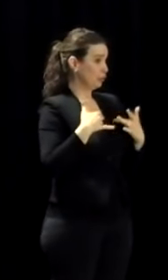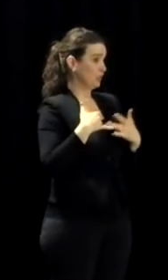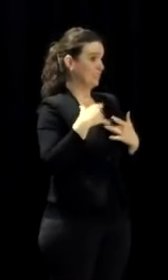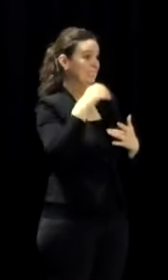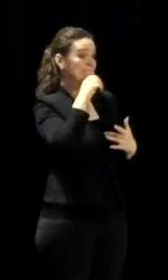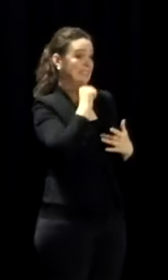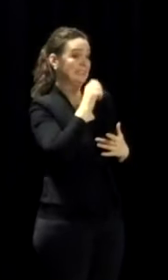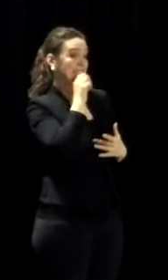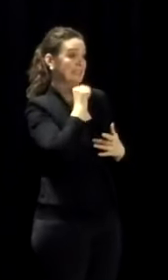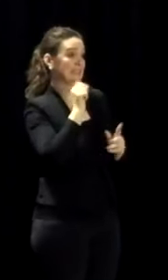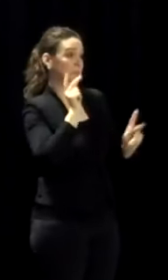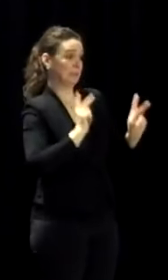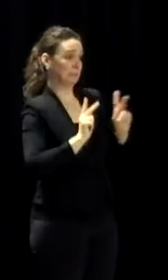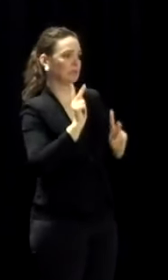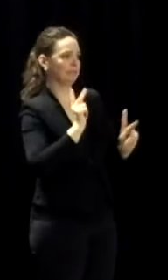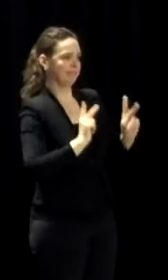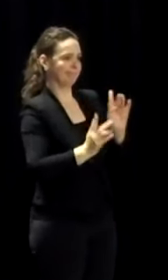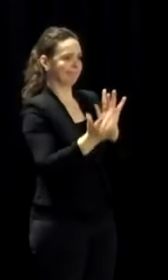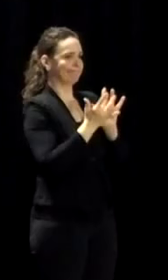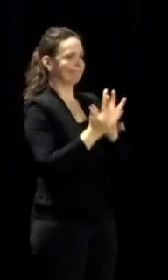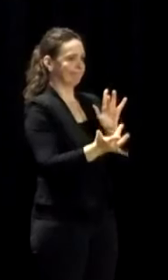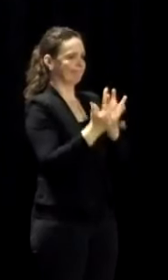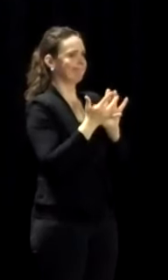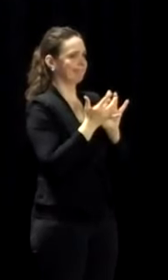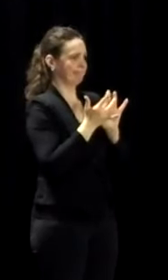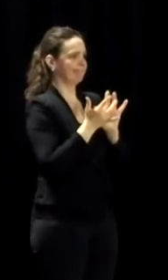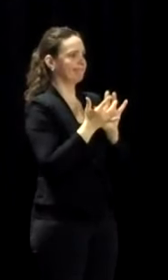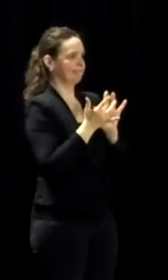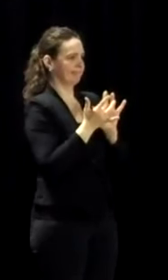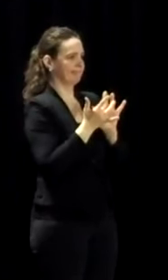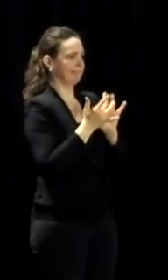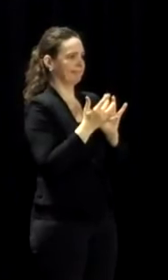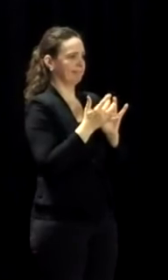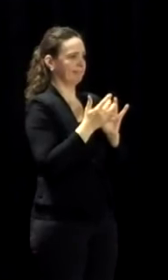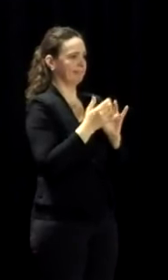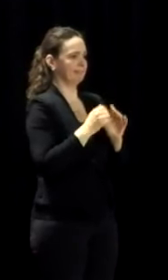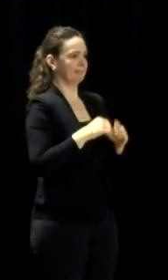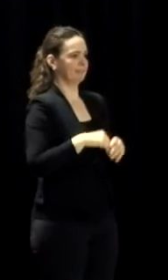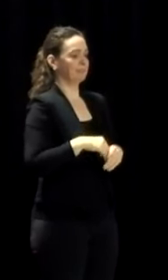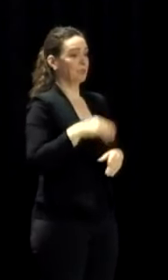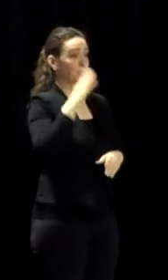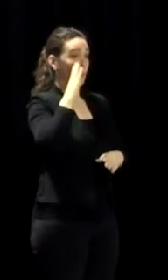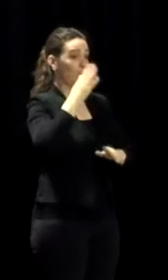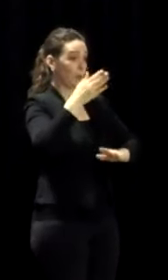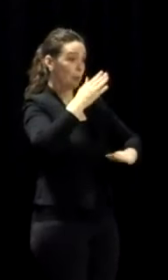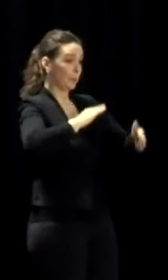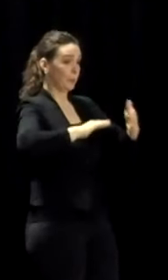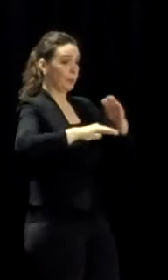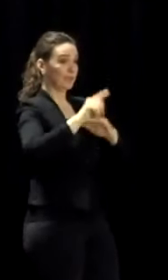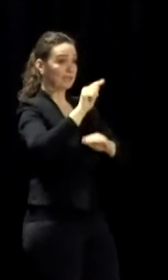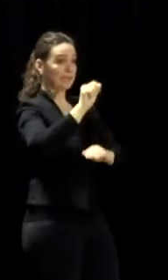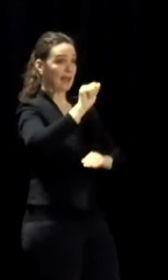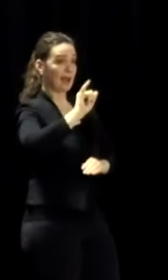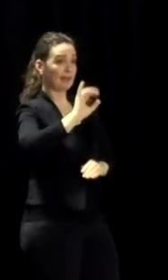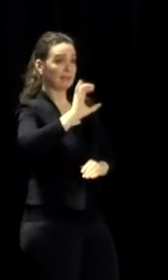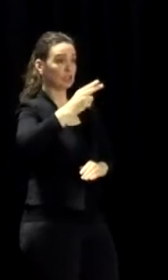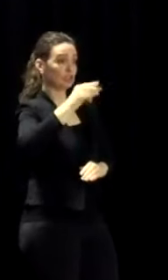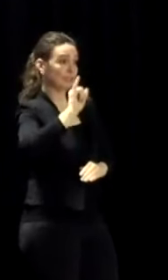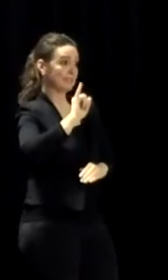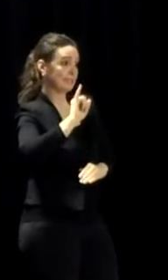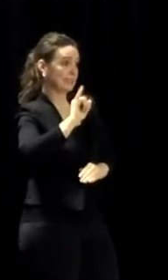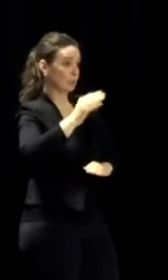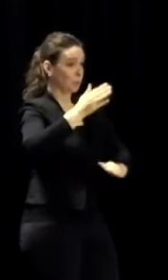me about their Tai Chi class. And I don't know if you've ever seen Tai Chi, but I'm